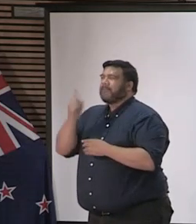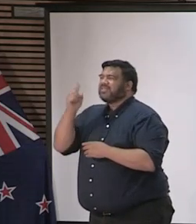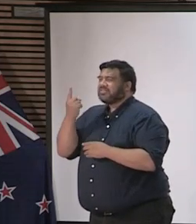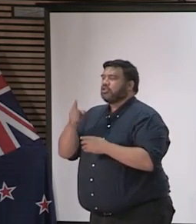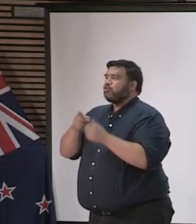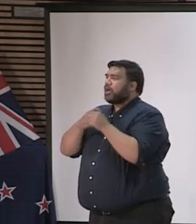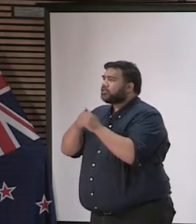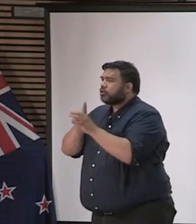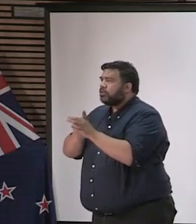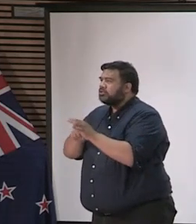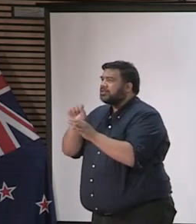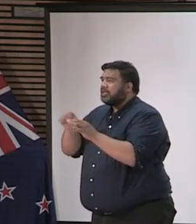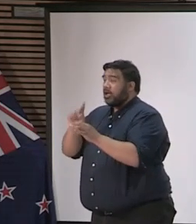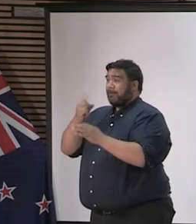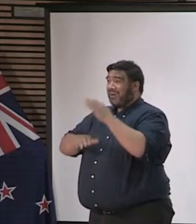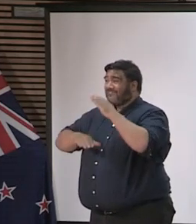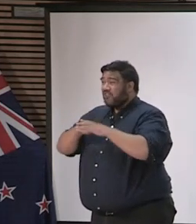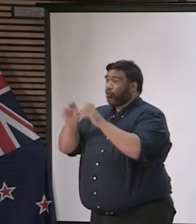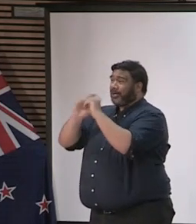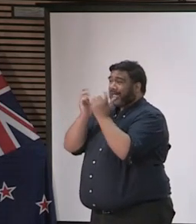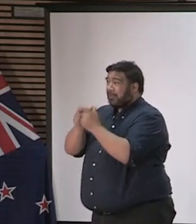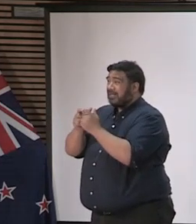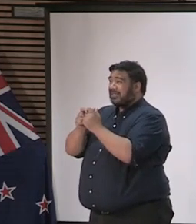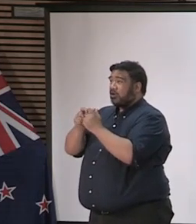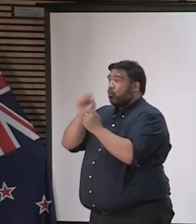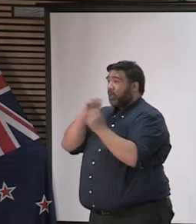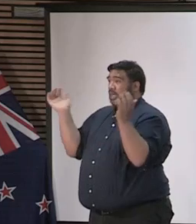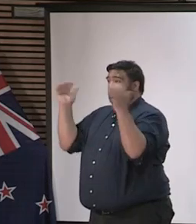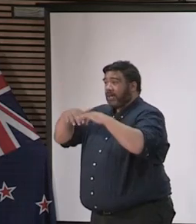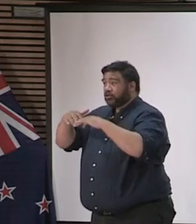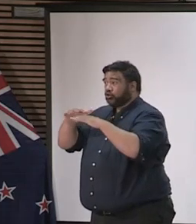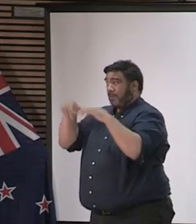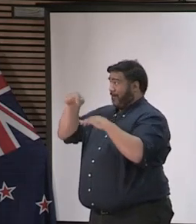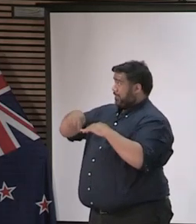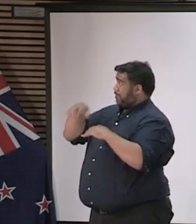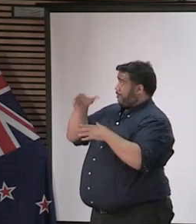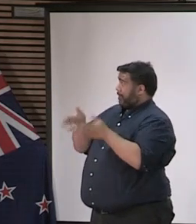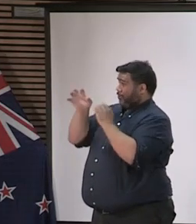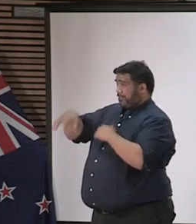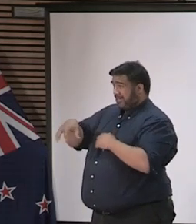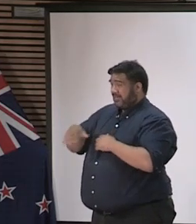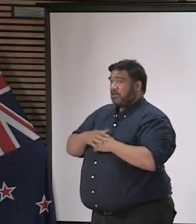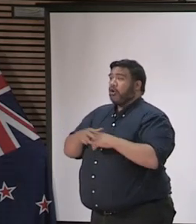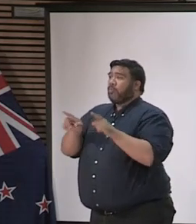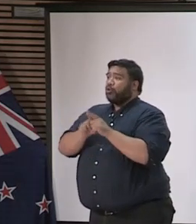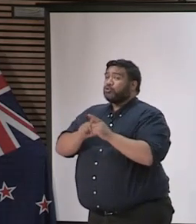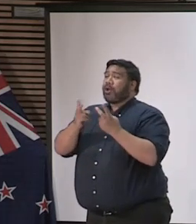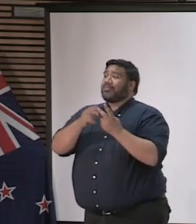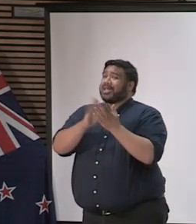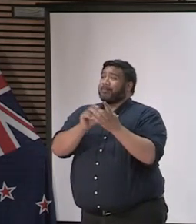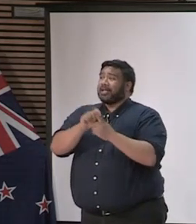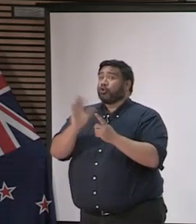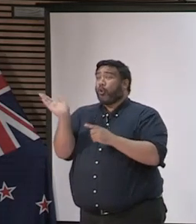won't have the entire Cabinet at Parliament, and we won't have all of our backbenchers at Parliament because